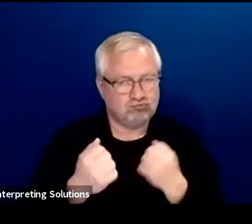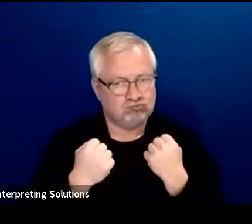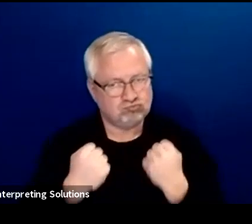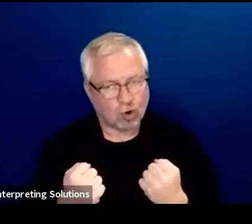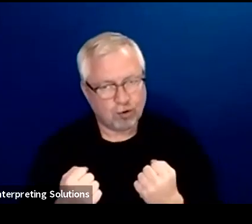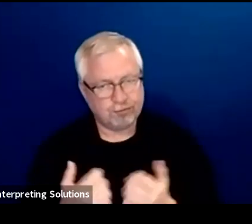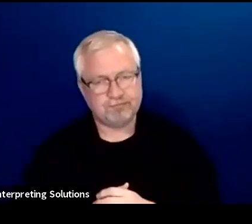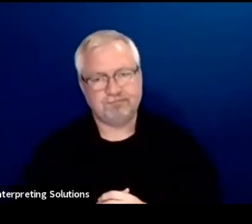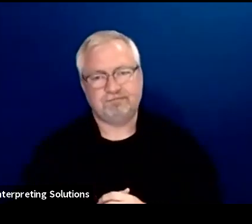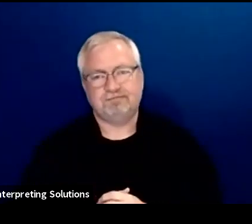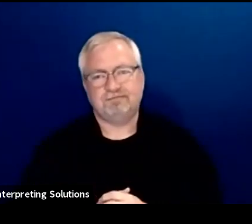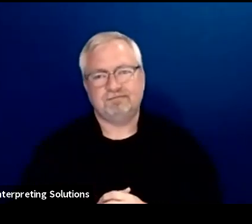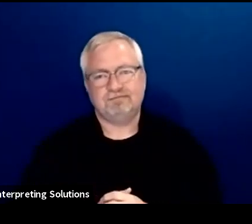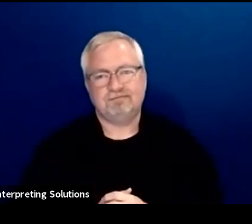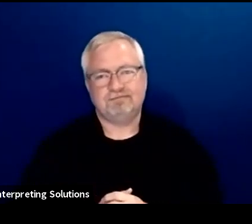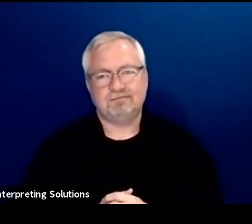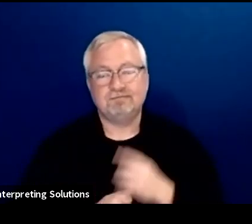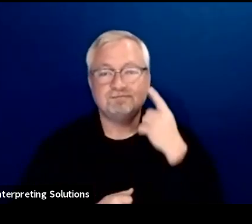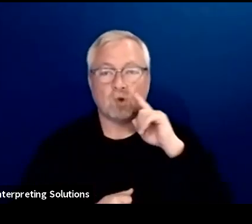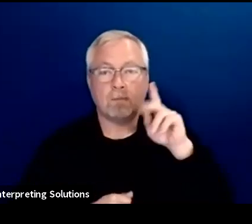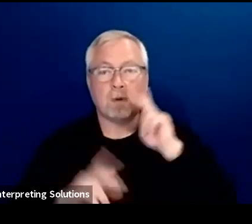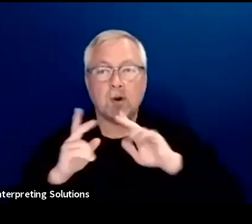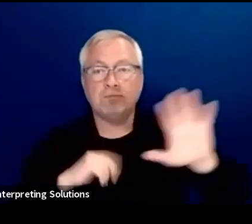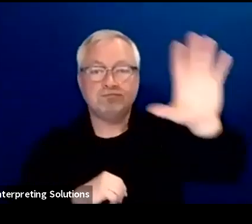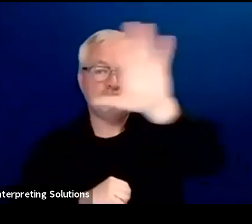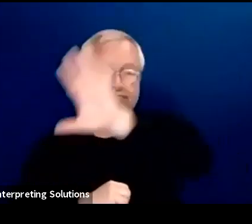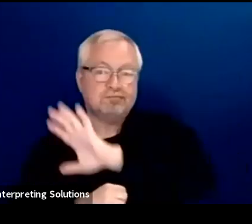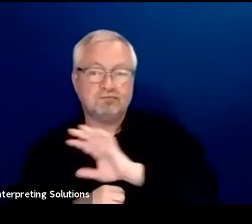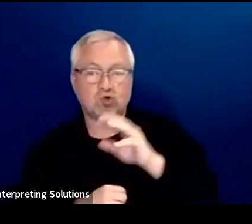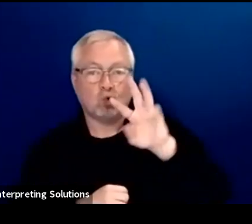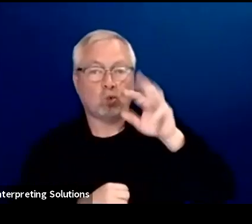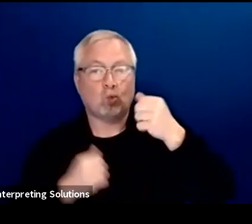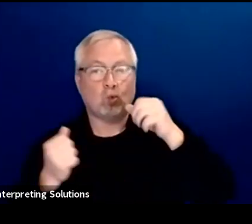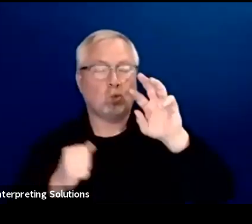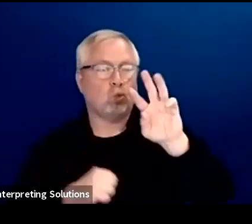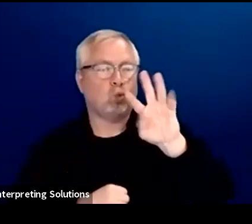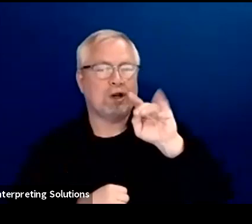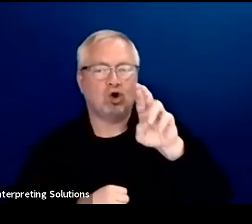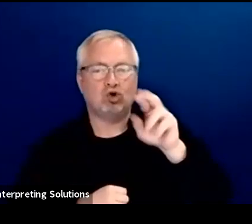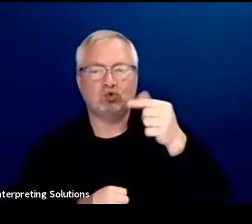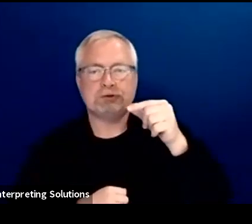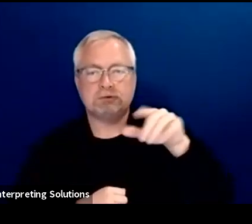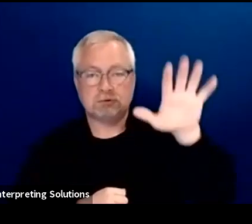the folks up on the range are certainly making that true. So thank you all, and we'll join you again tomorrow.